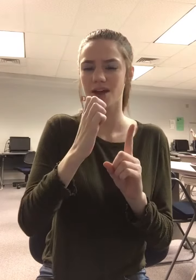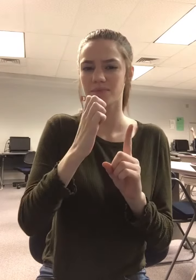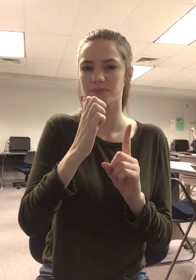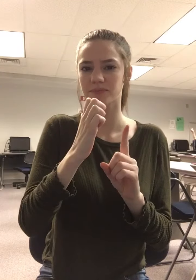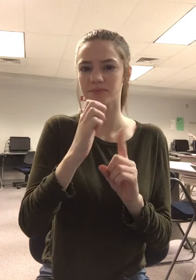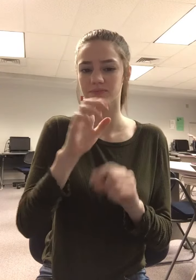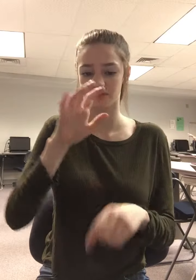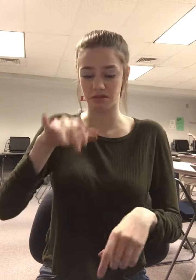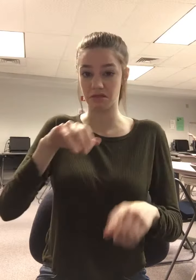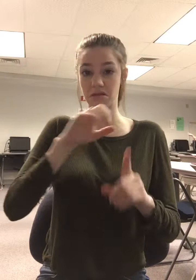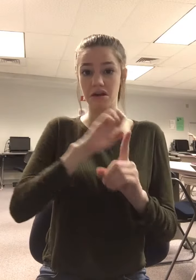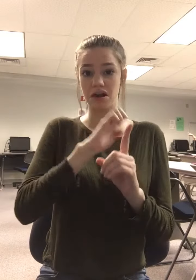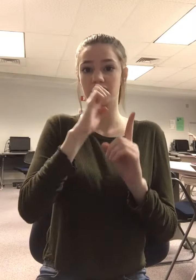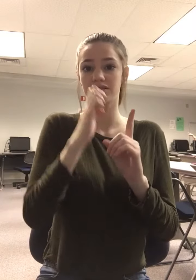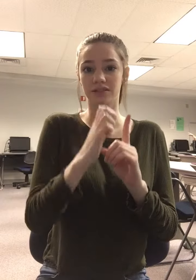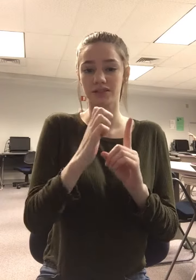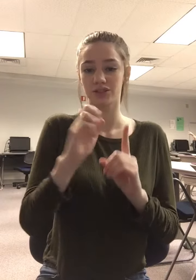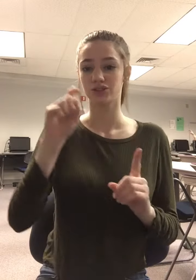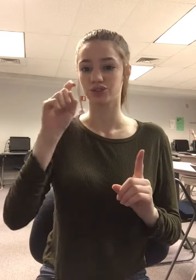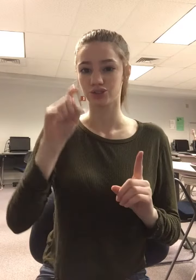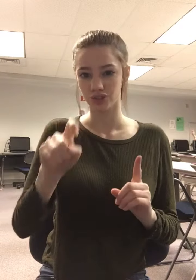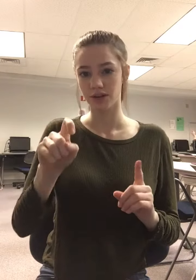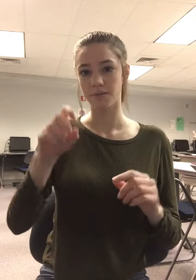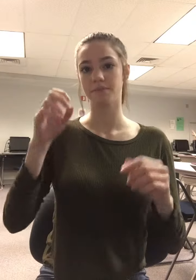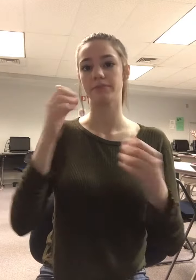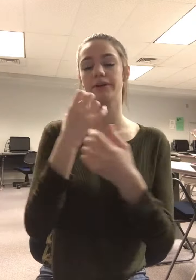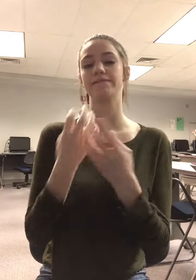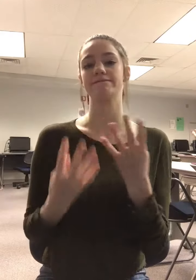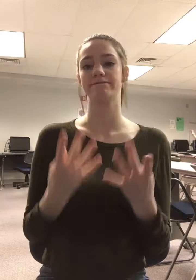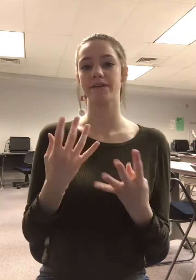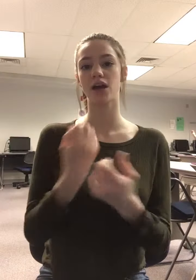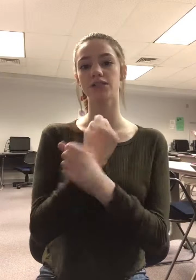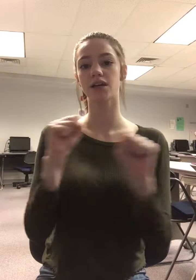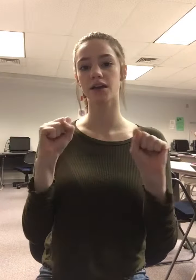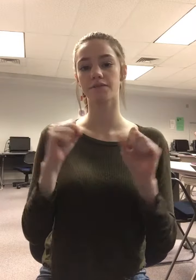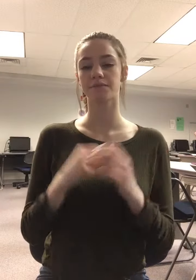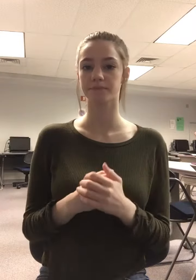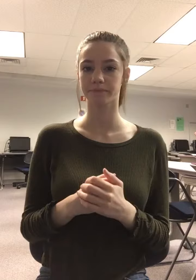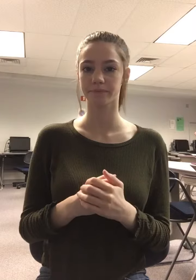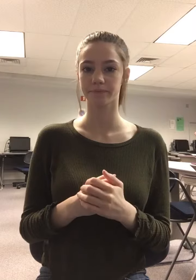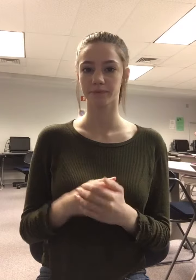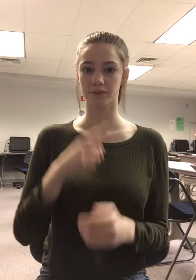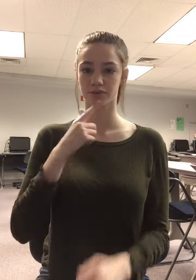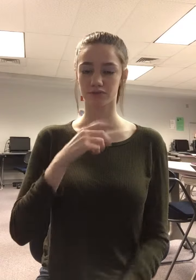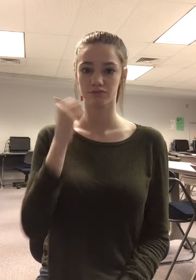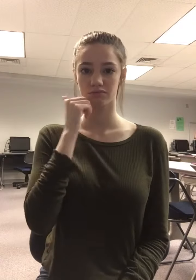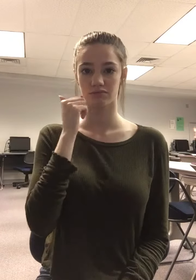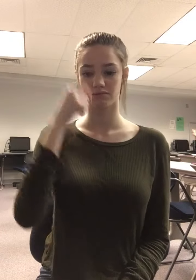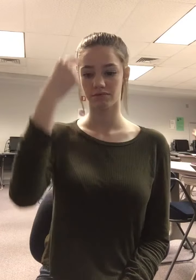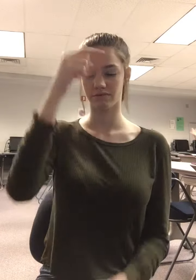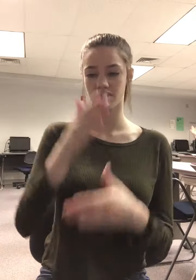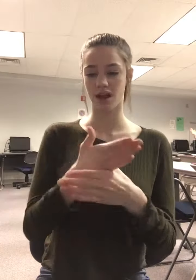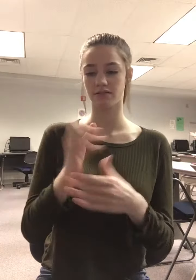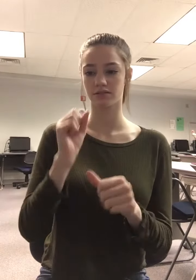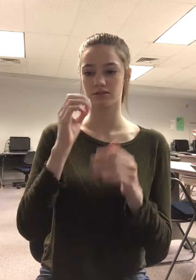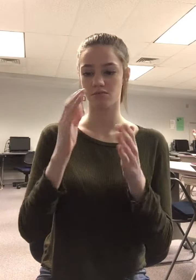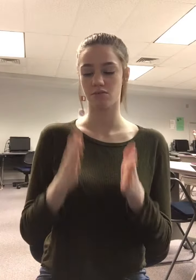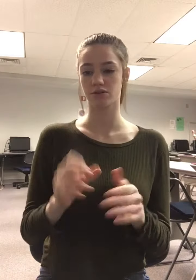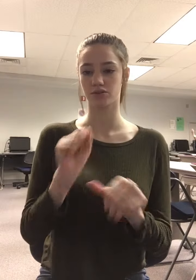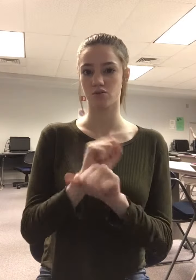or should have been, fire safe. It wasn't uncommon for the average person to work 56 hours, 6